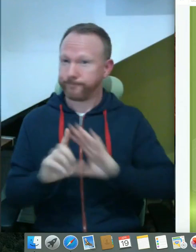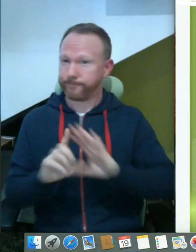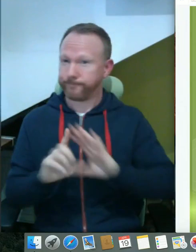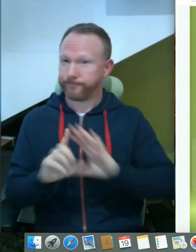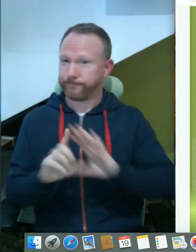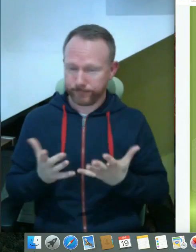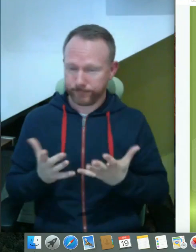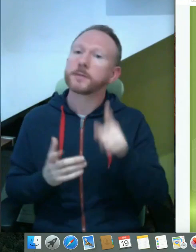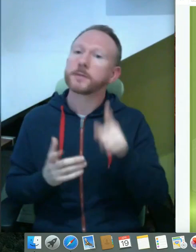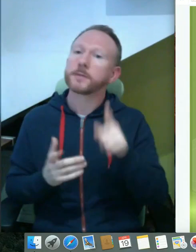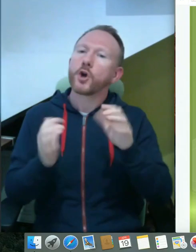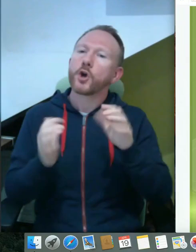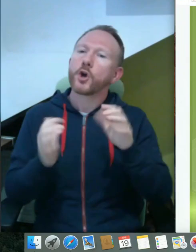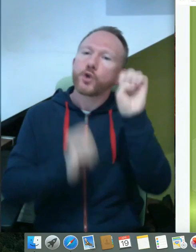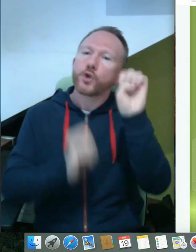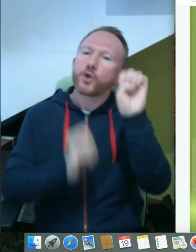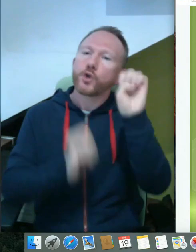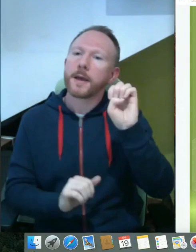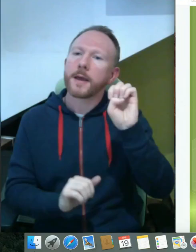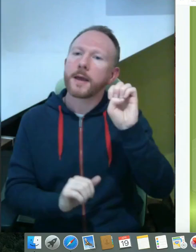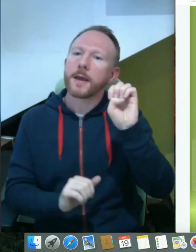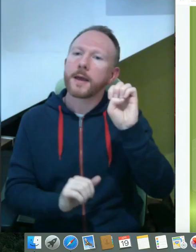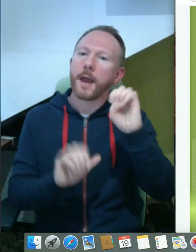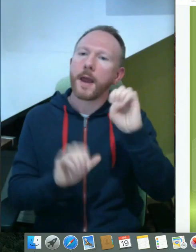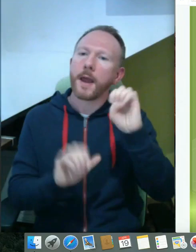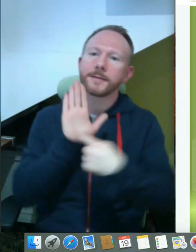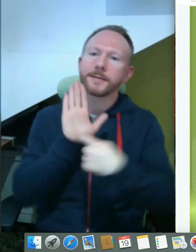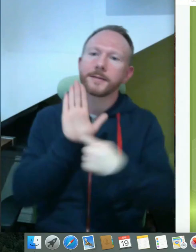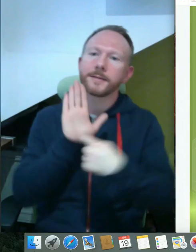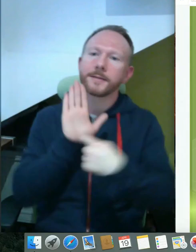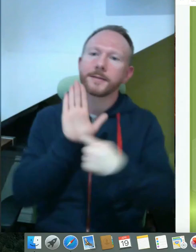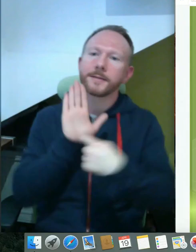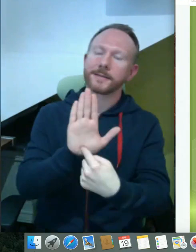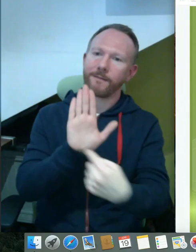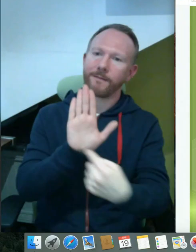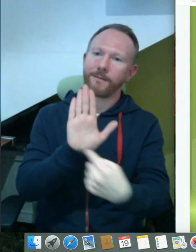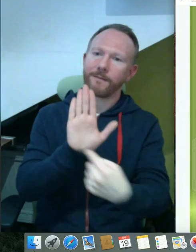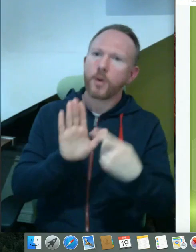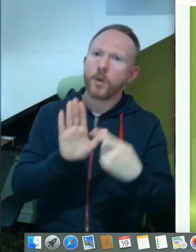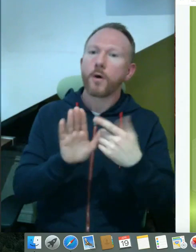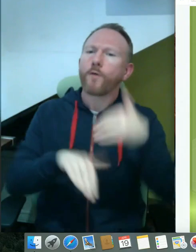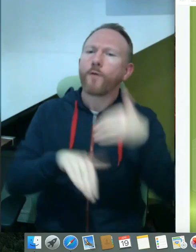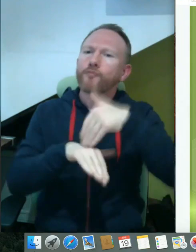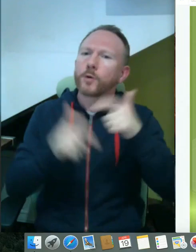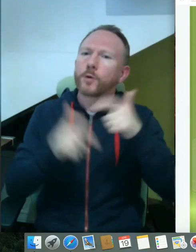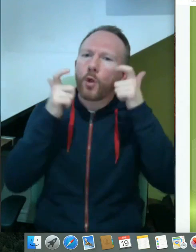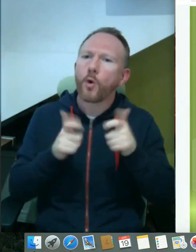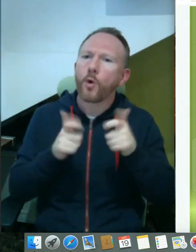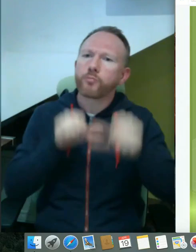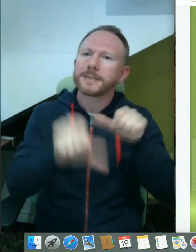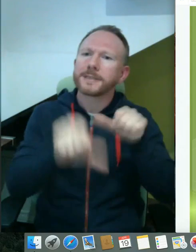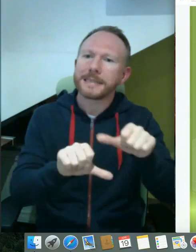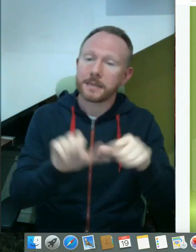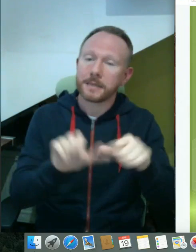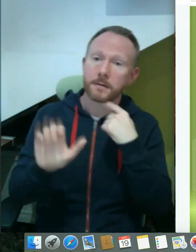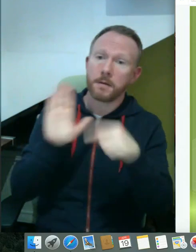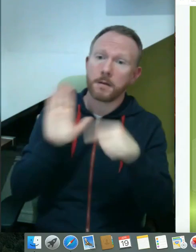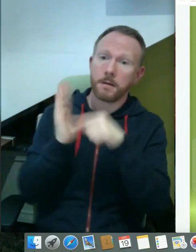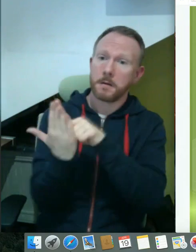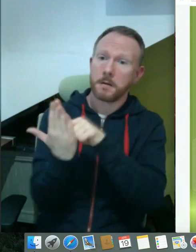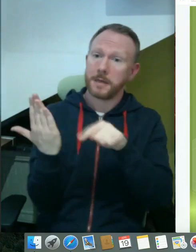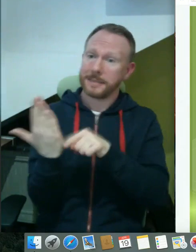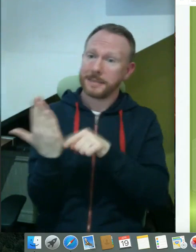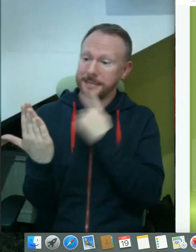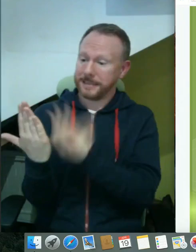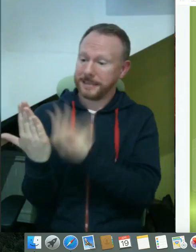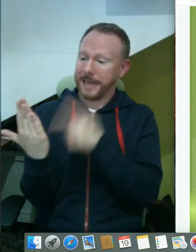Directive on the right to interpretation and translation in criminal proceedings does stipulate the right to